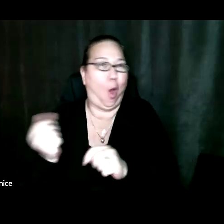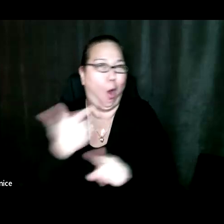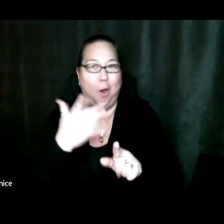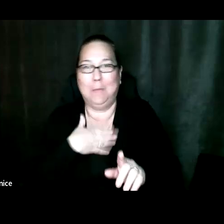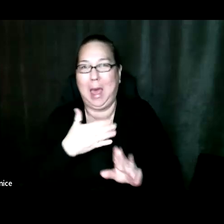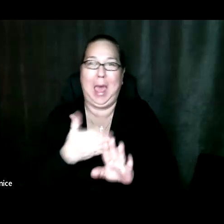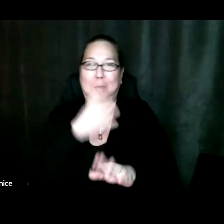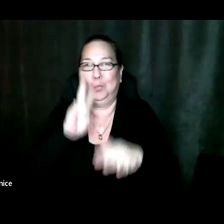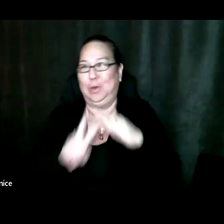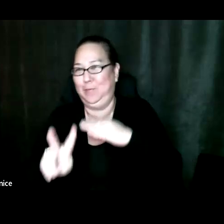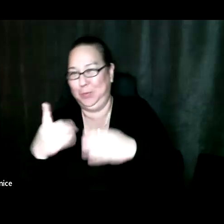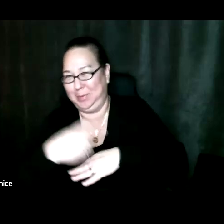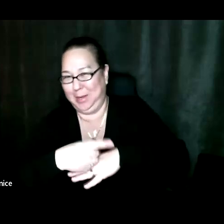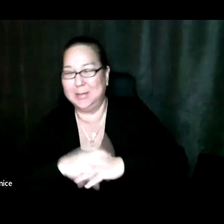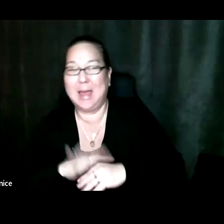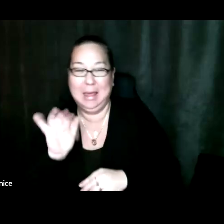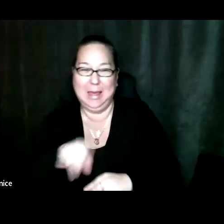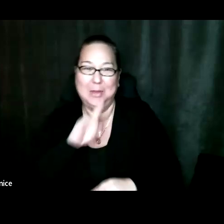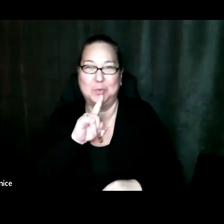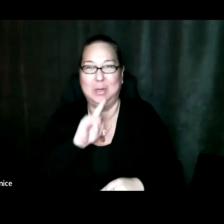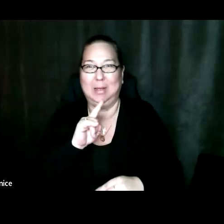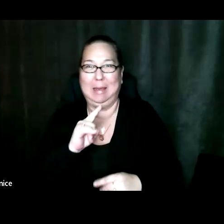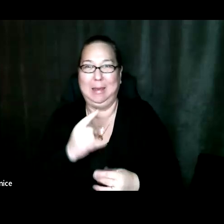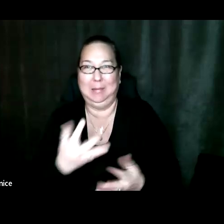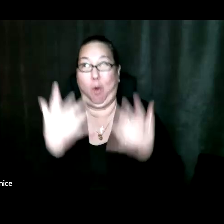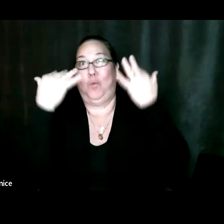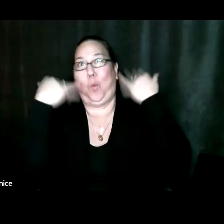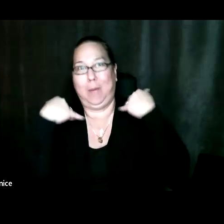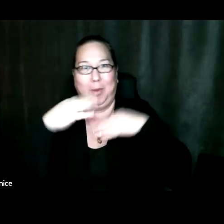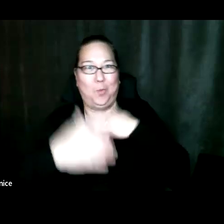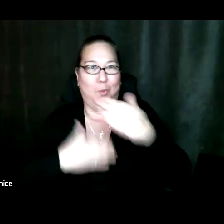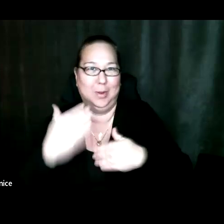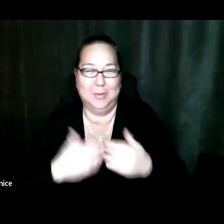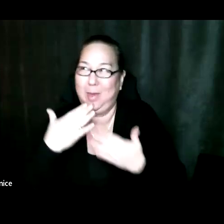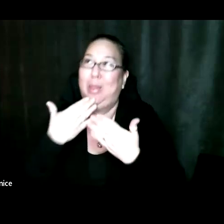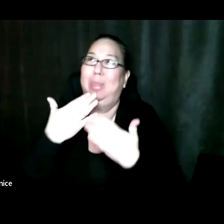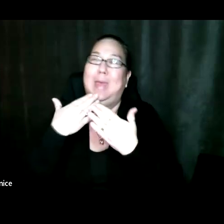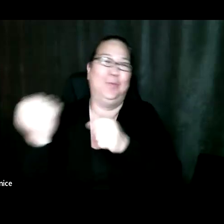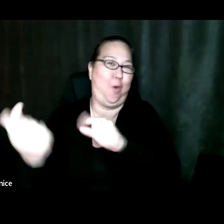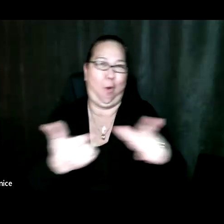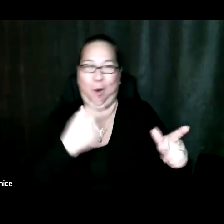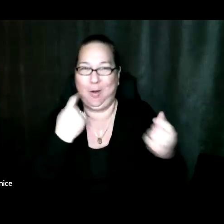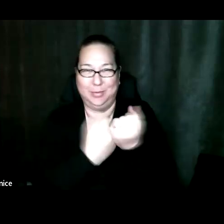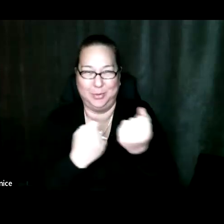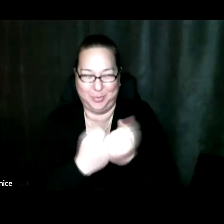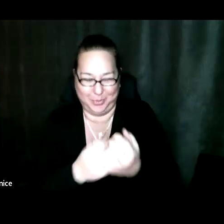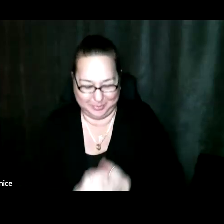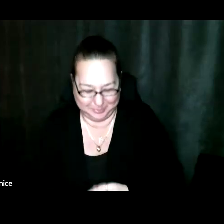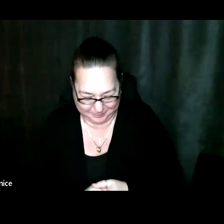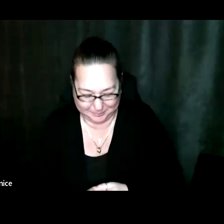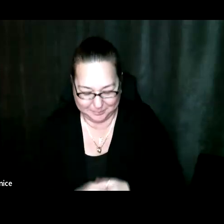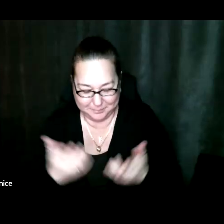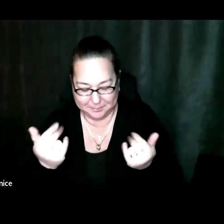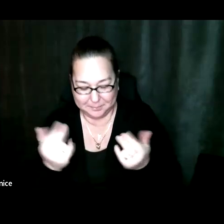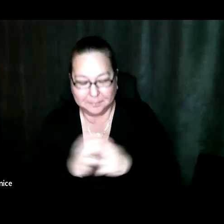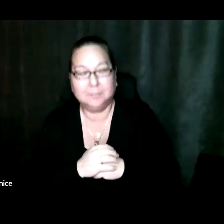it's been a very exciting, if nerve-wracking process. So shout out to the team doing all that work behind the scenes. I'm here today to present to